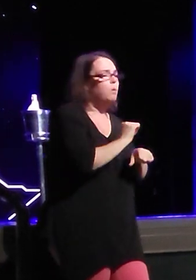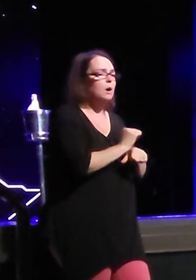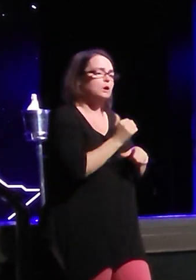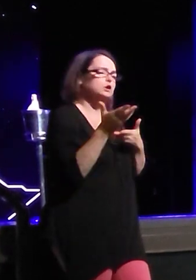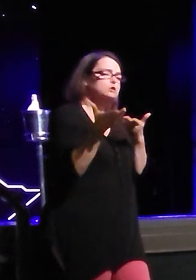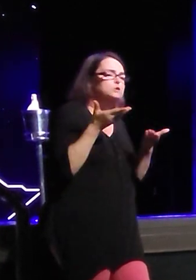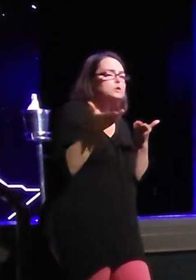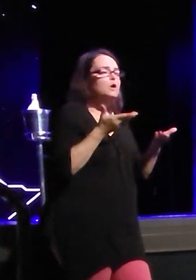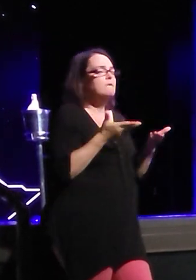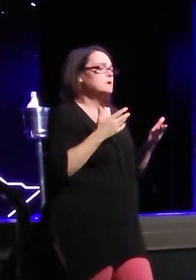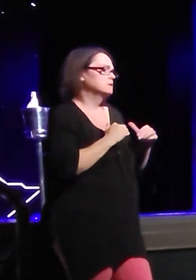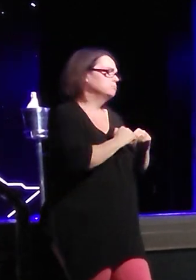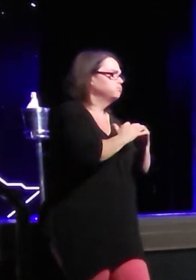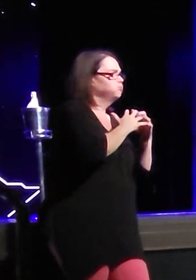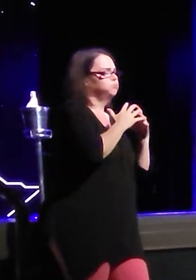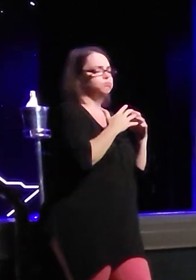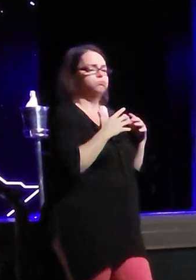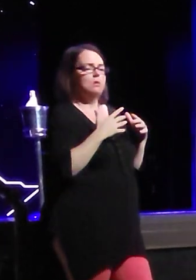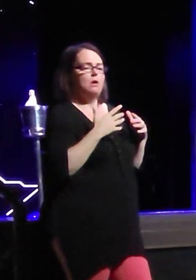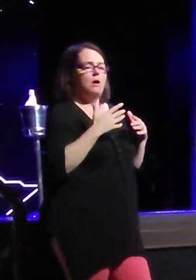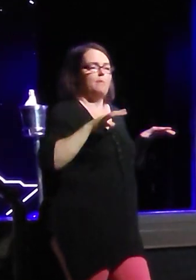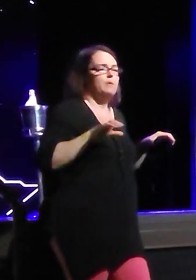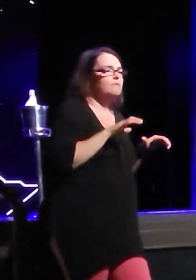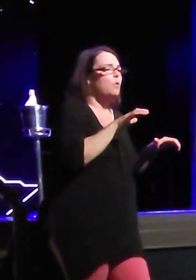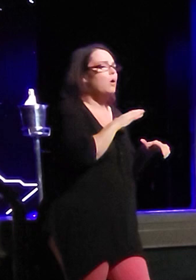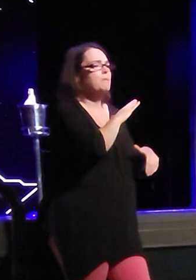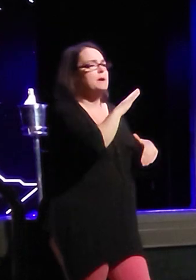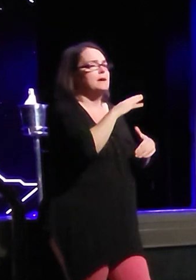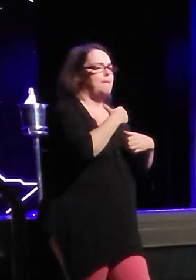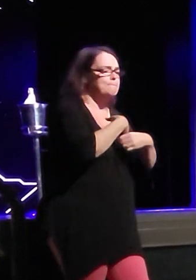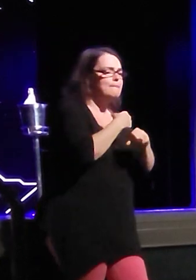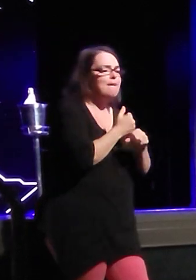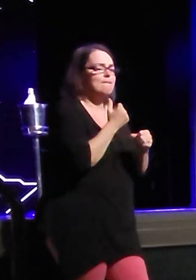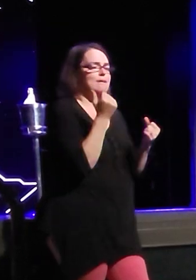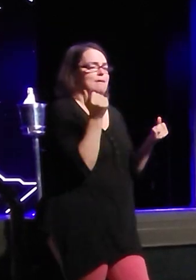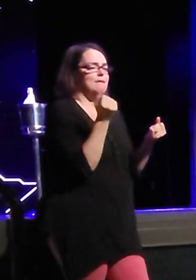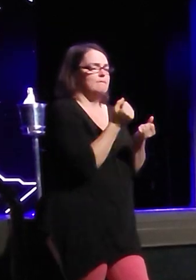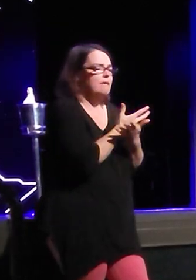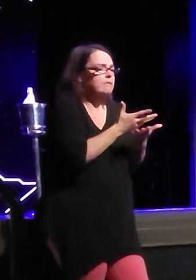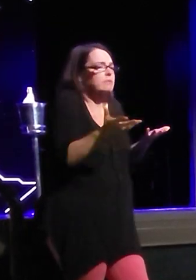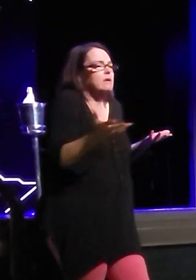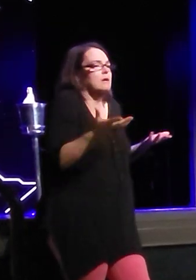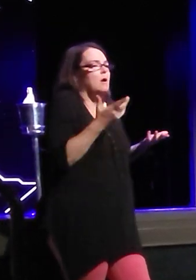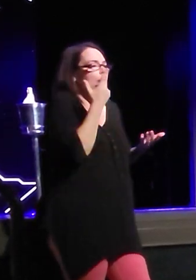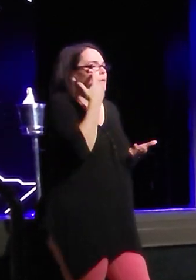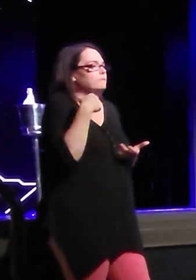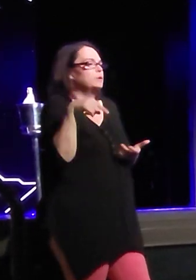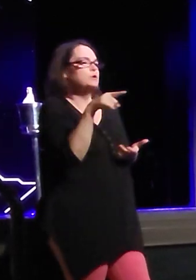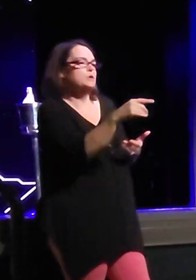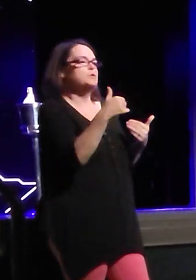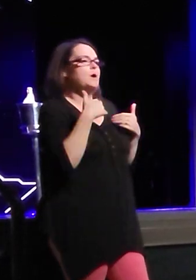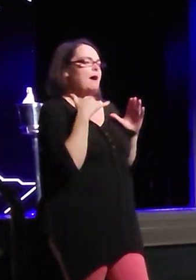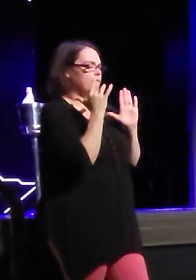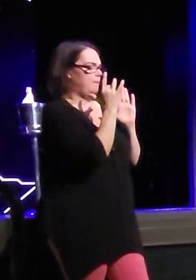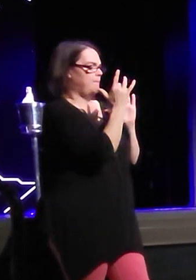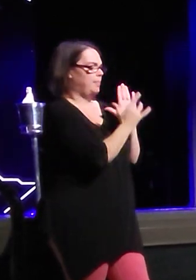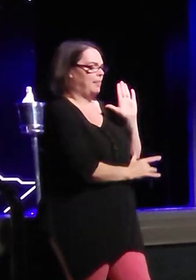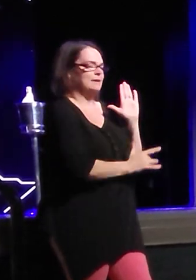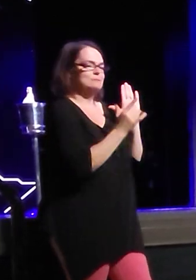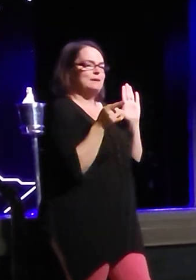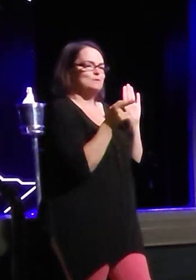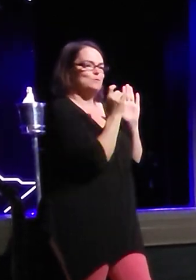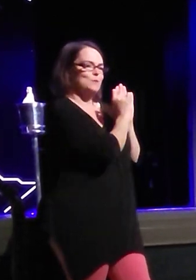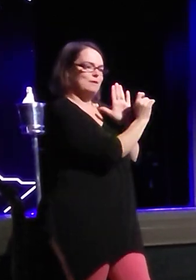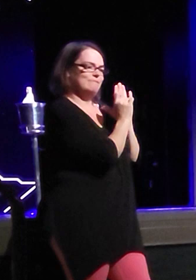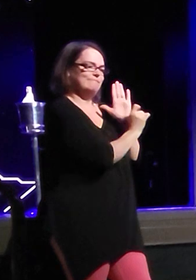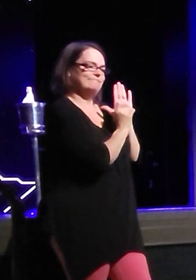the performing, the making, so that you've got enough blank space to fit.